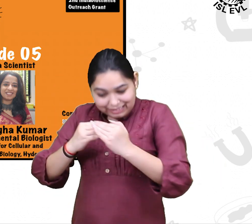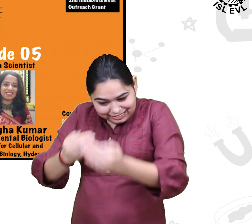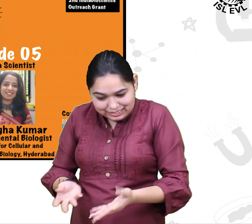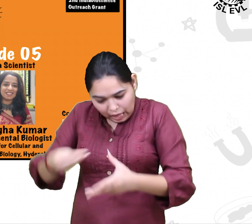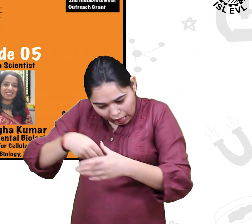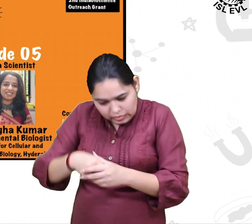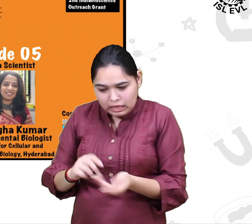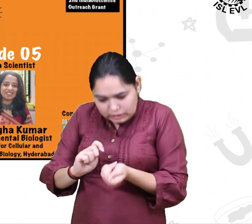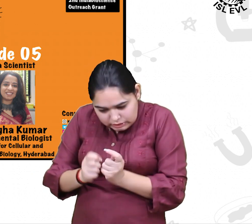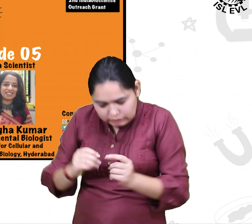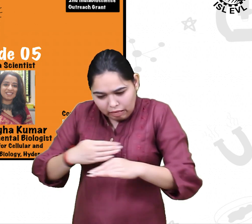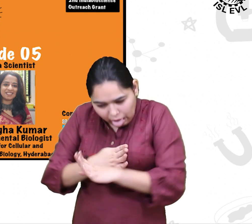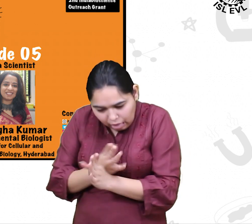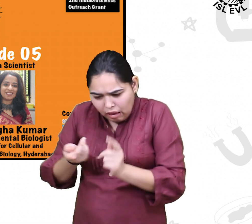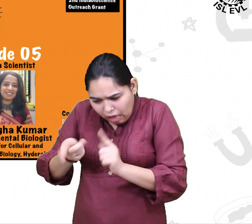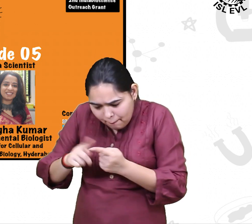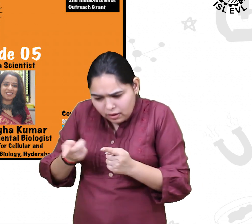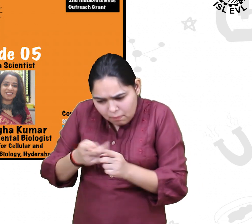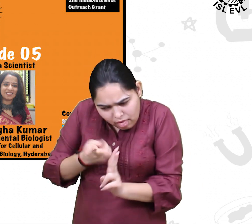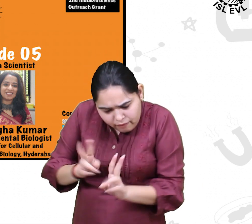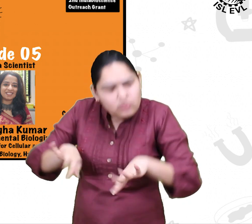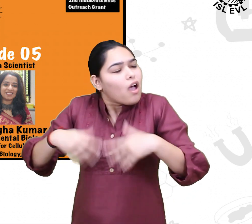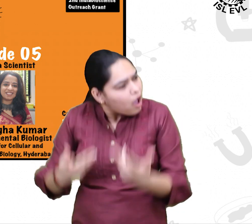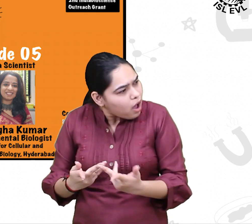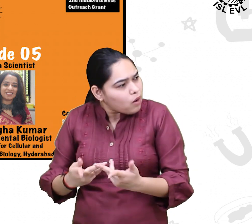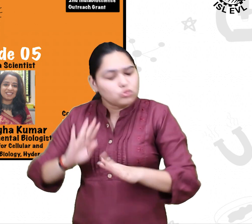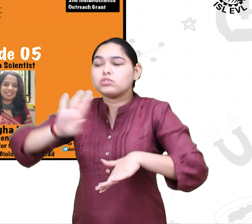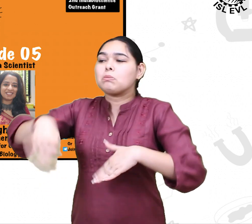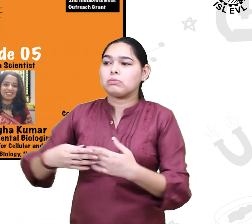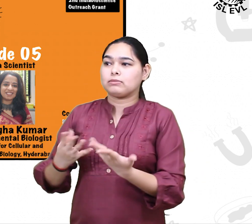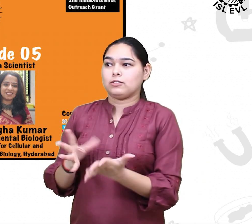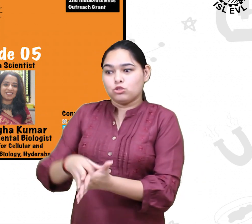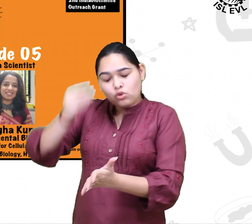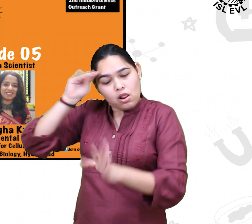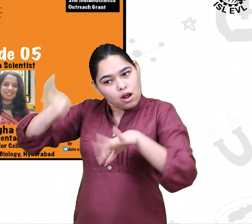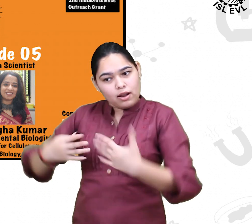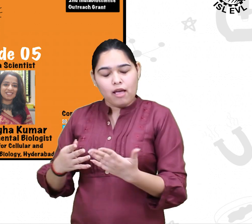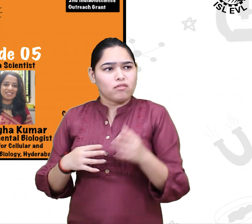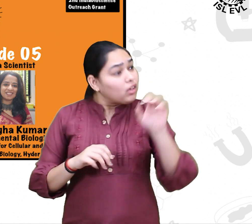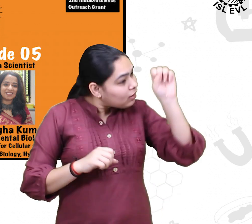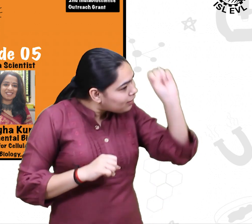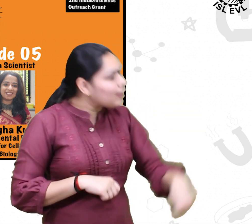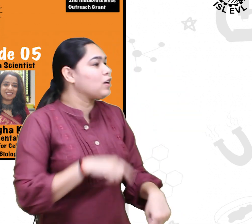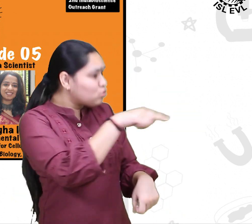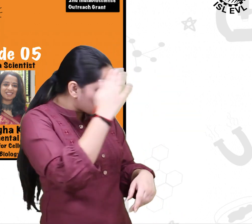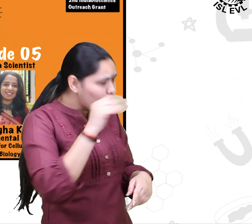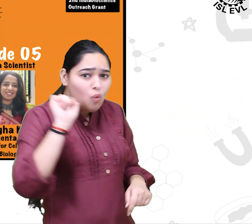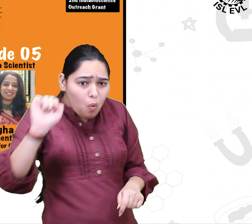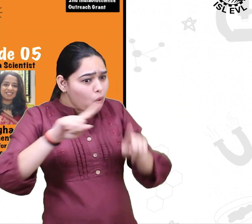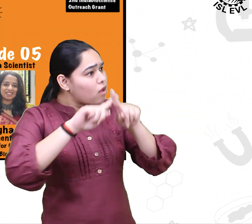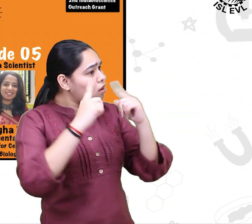in embryo development. Yes, and Dr. Megha studies one such model in her lab. While she